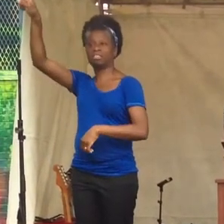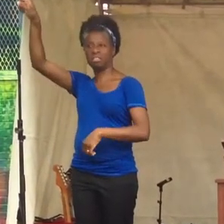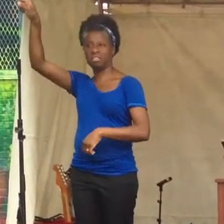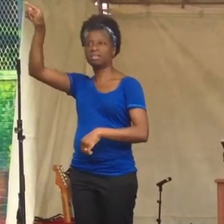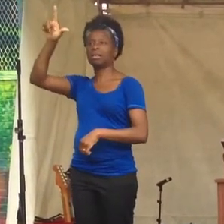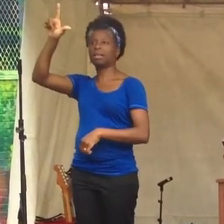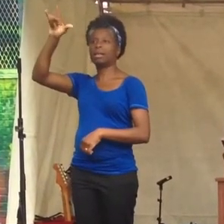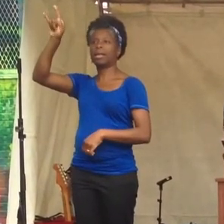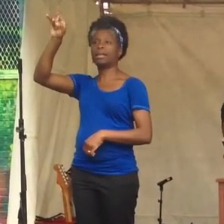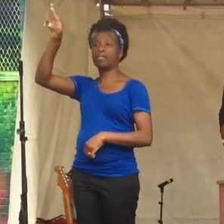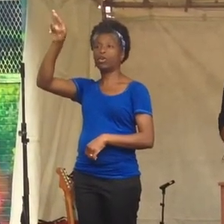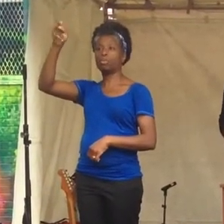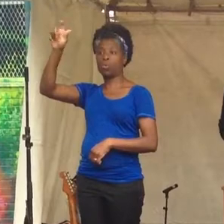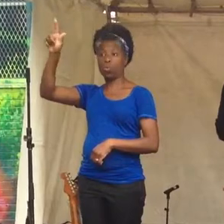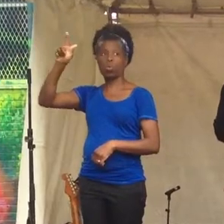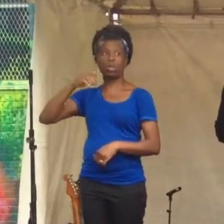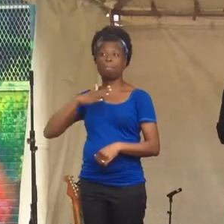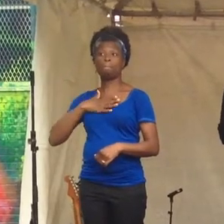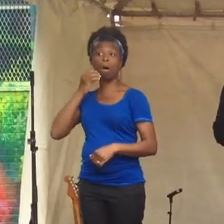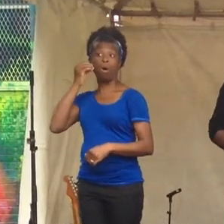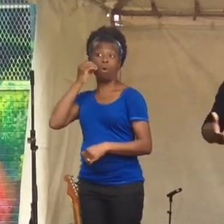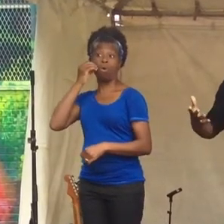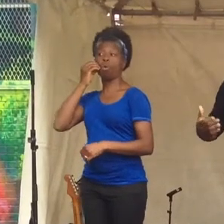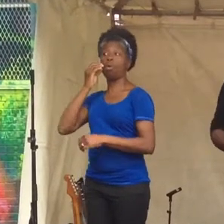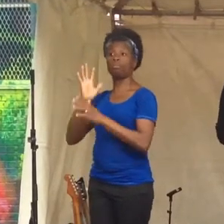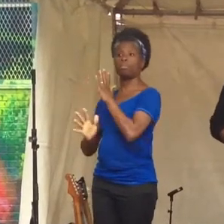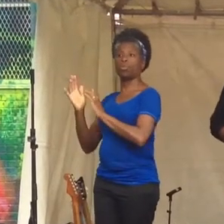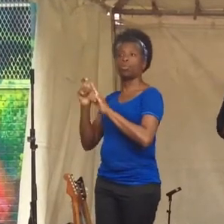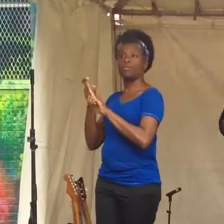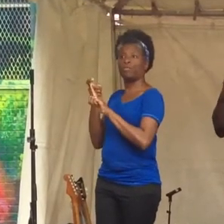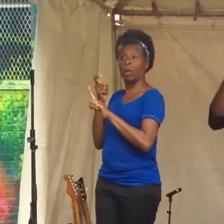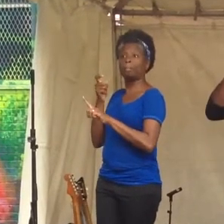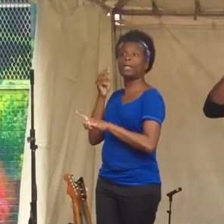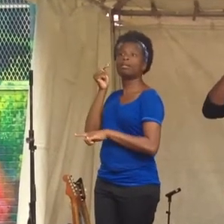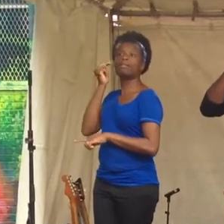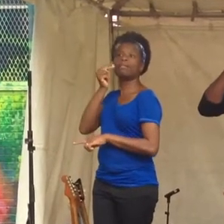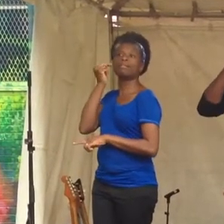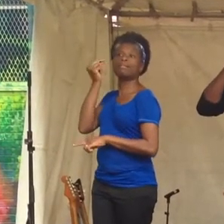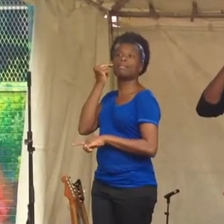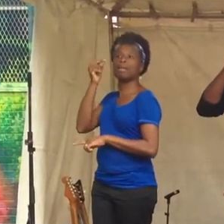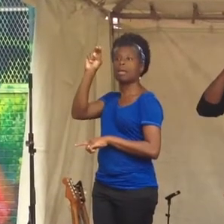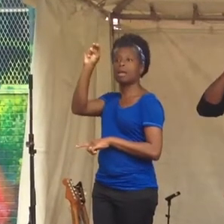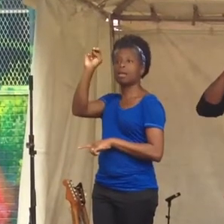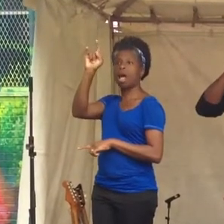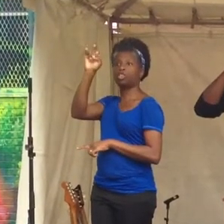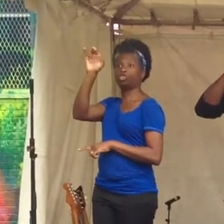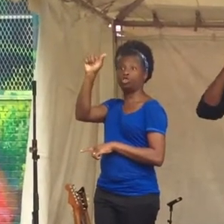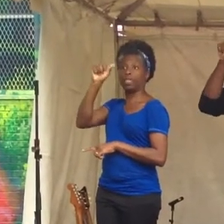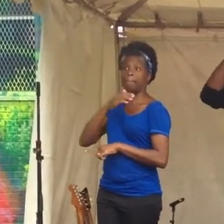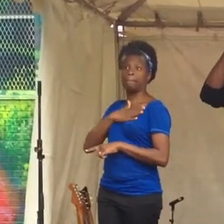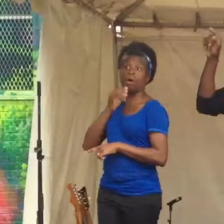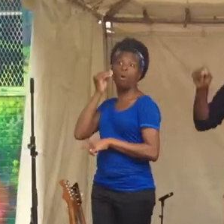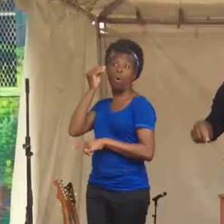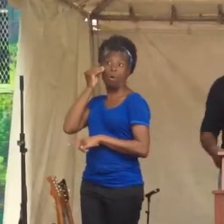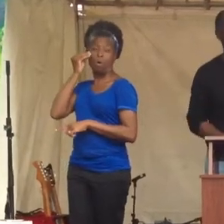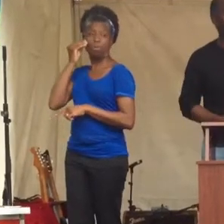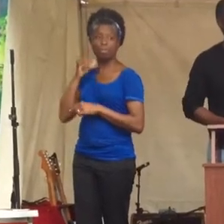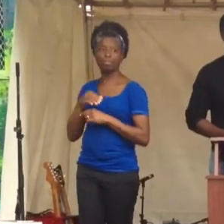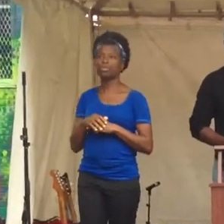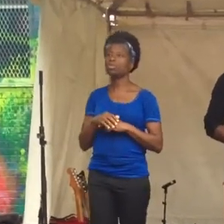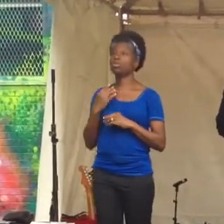come originally from Nigeria, and I'm here to be part of the Fringe Festival at the end of a tour of